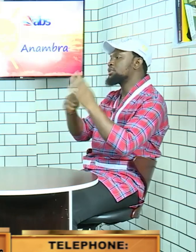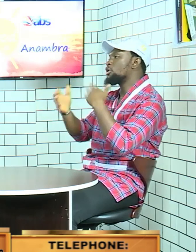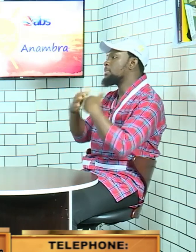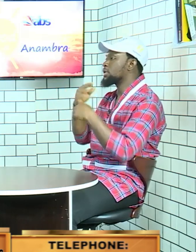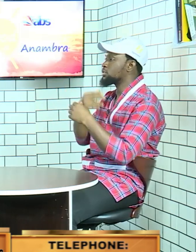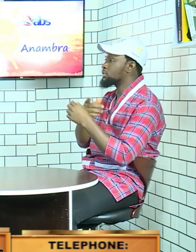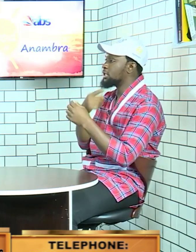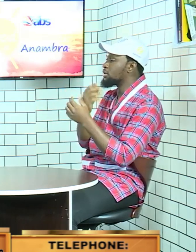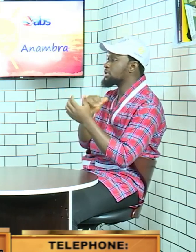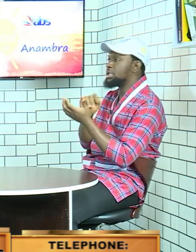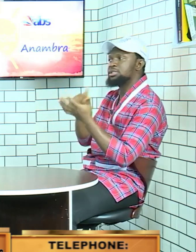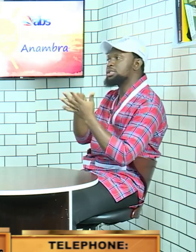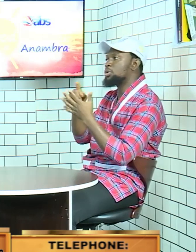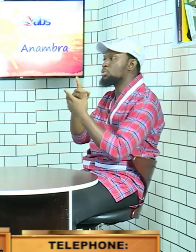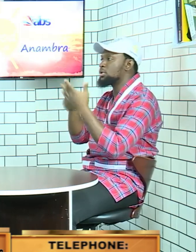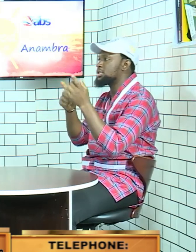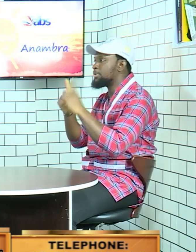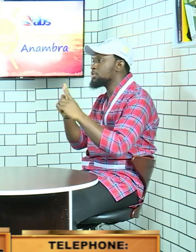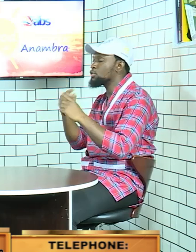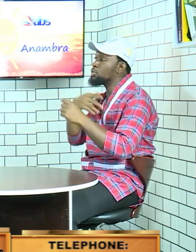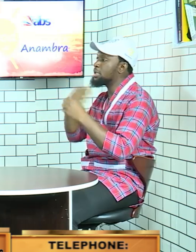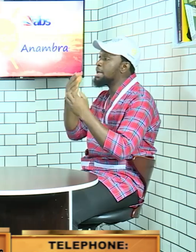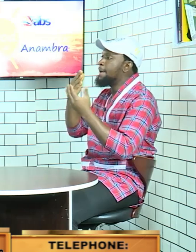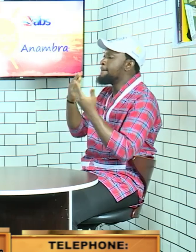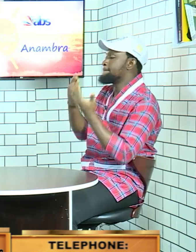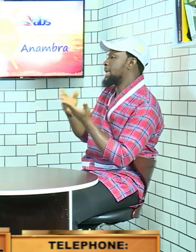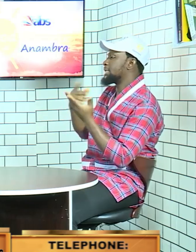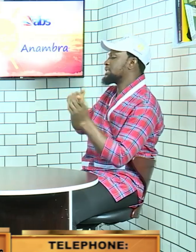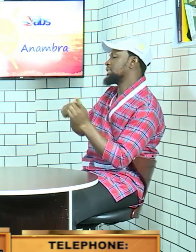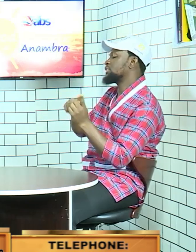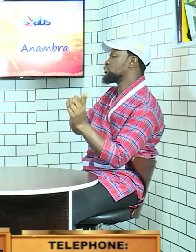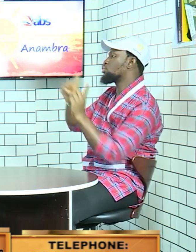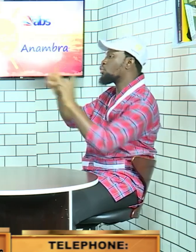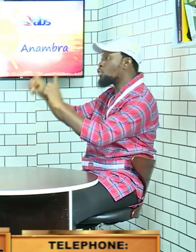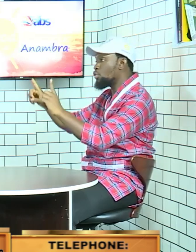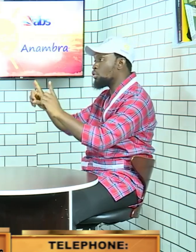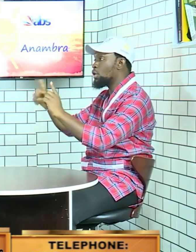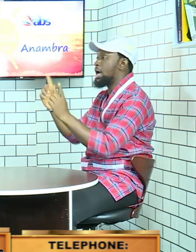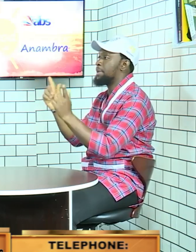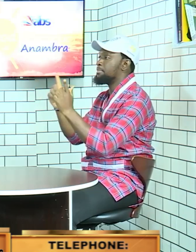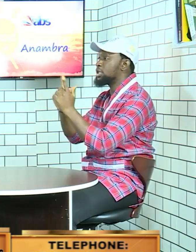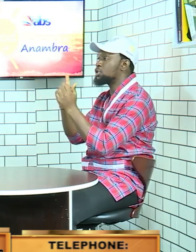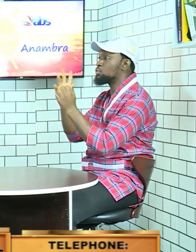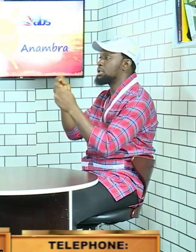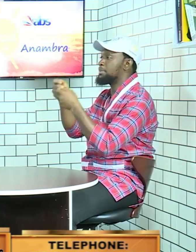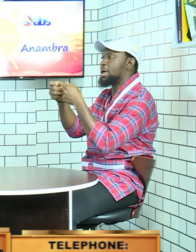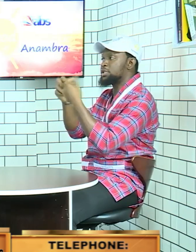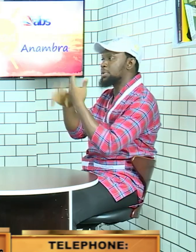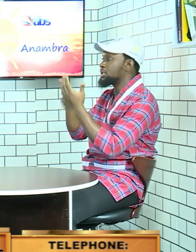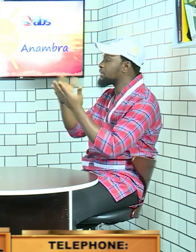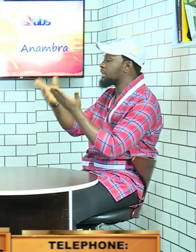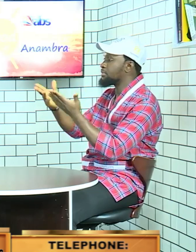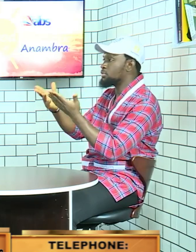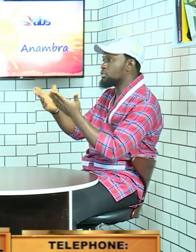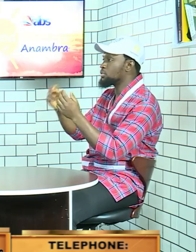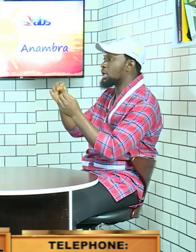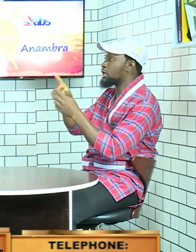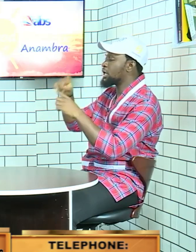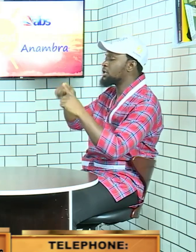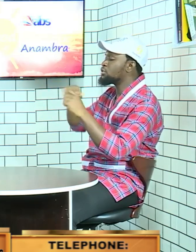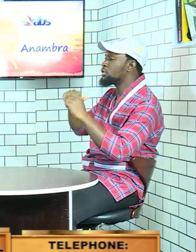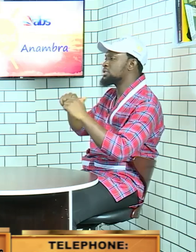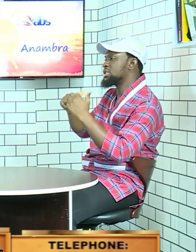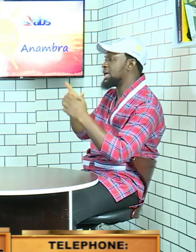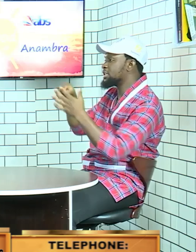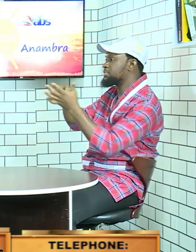either to come back to us and tell us that what is happening. So we may decide to go and meet with the management and tell them that no, you